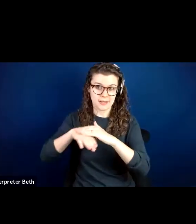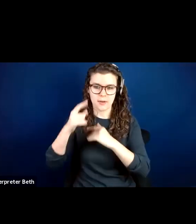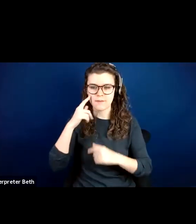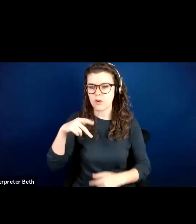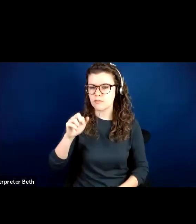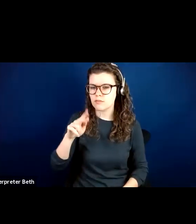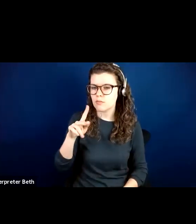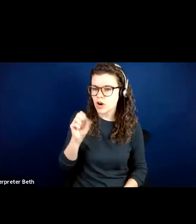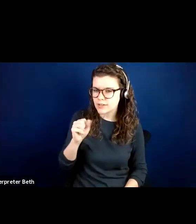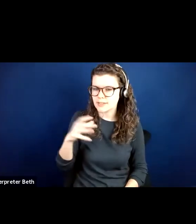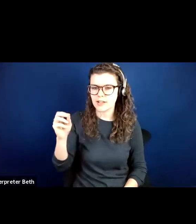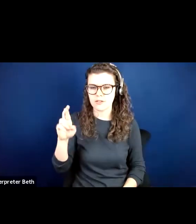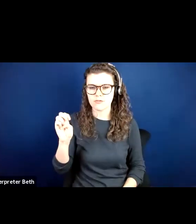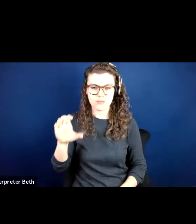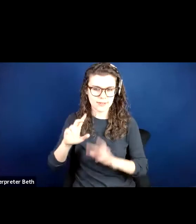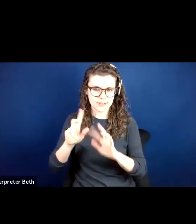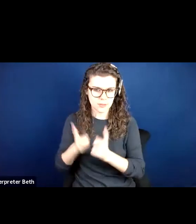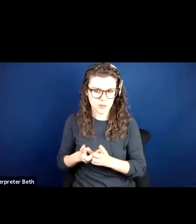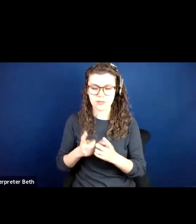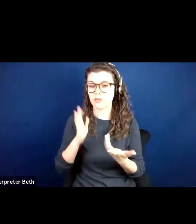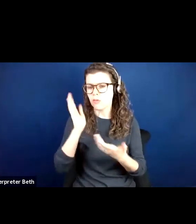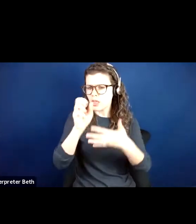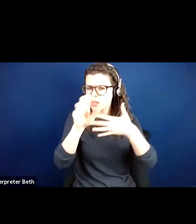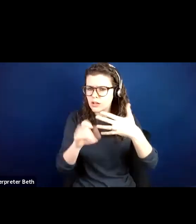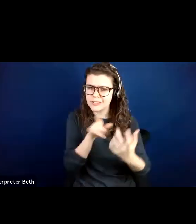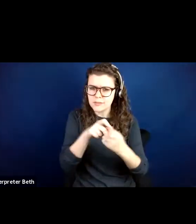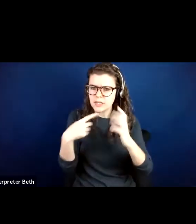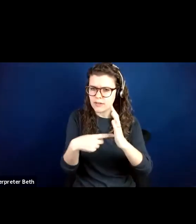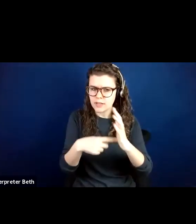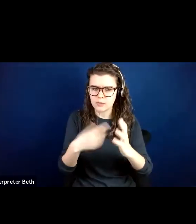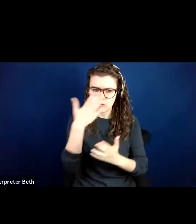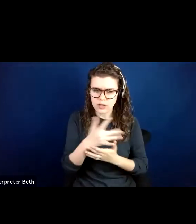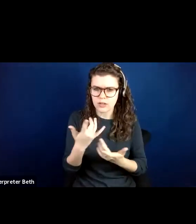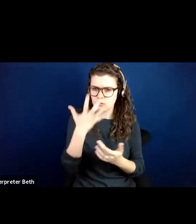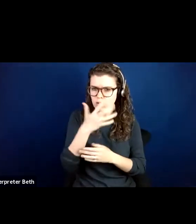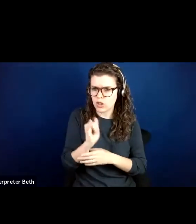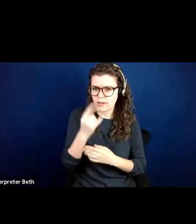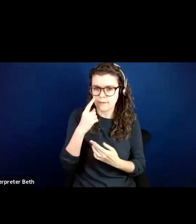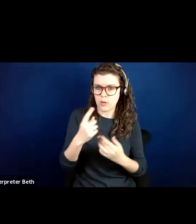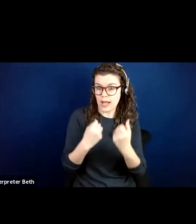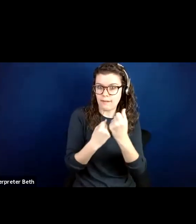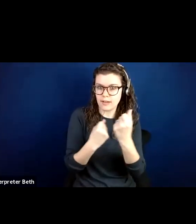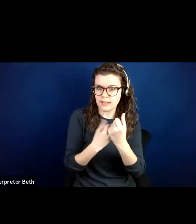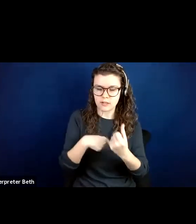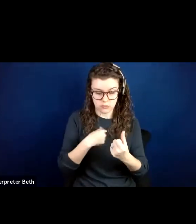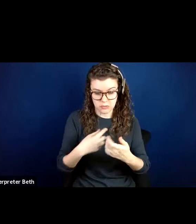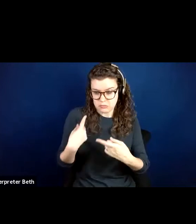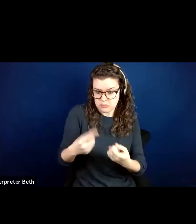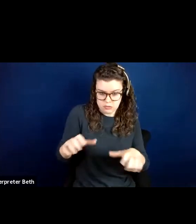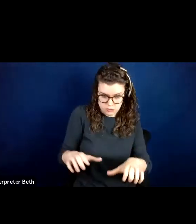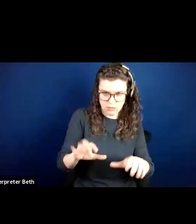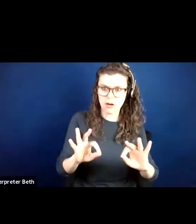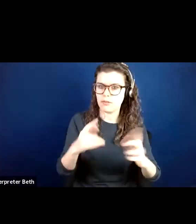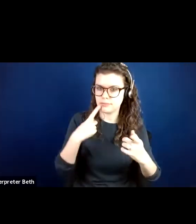we'll be sharing some specific examples of advocacy measures that we've had success with in